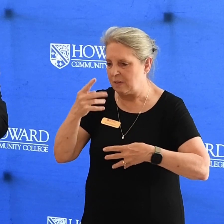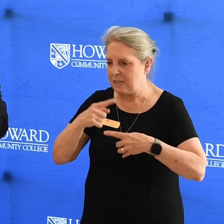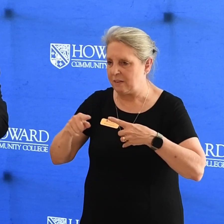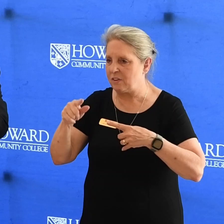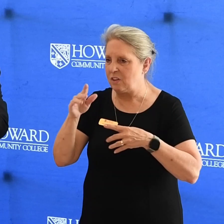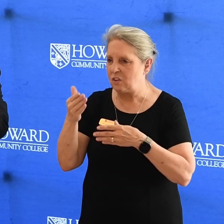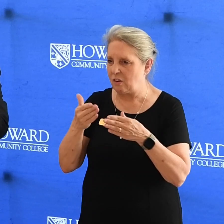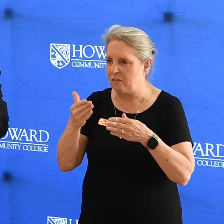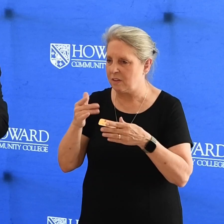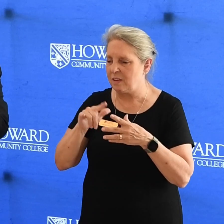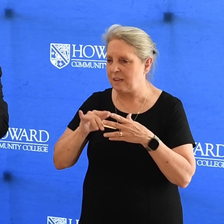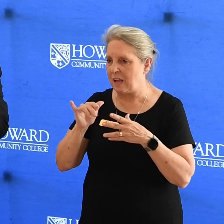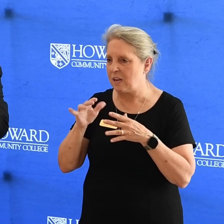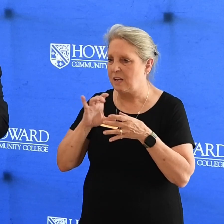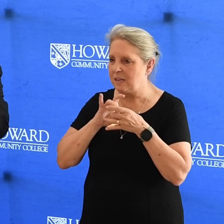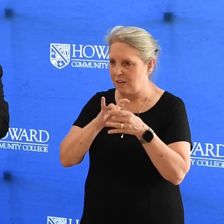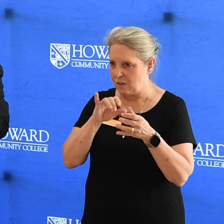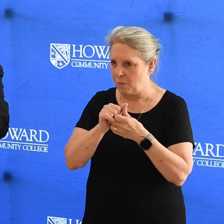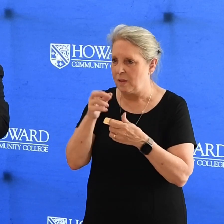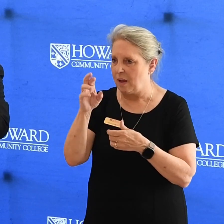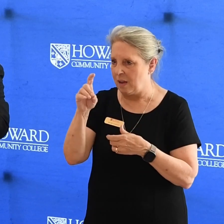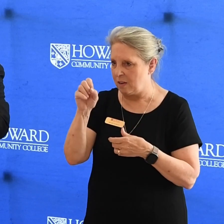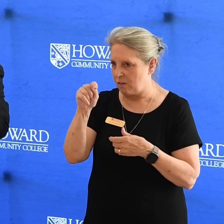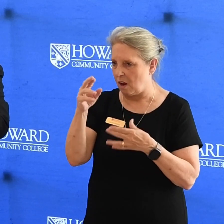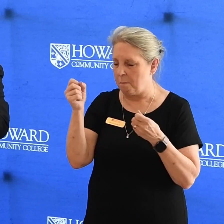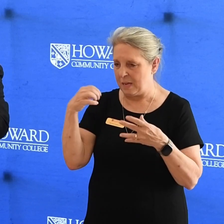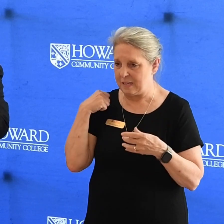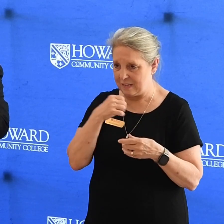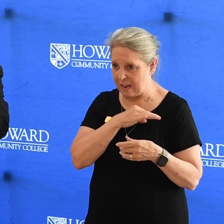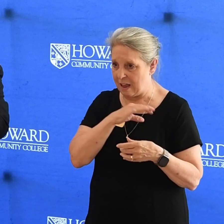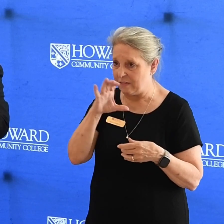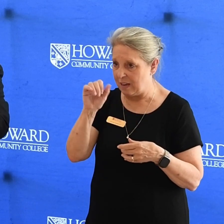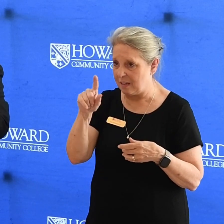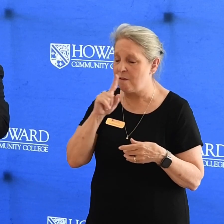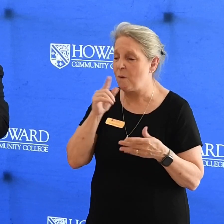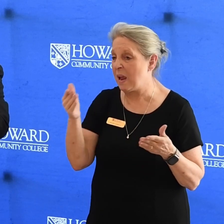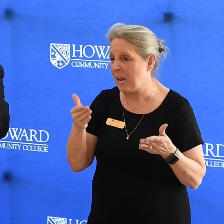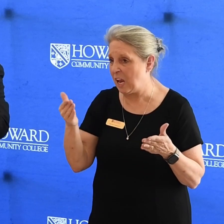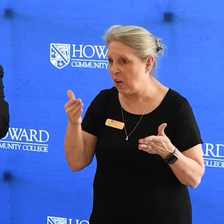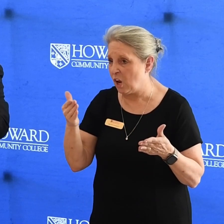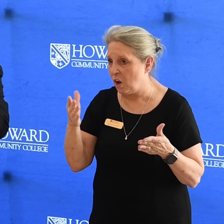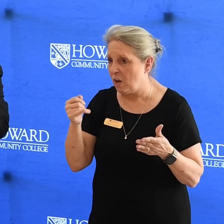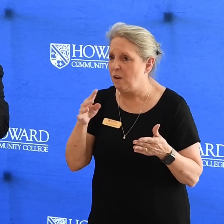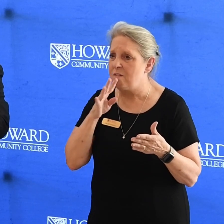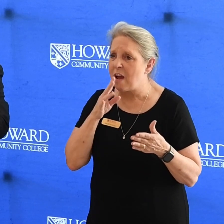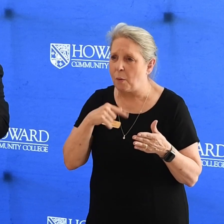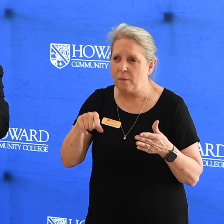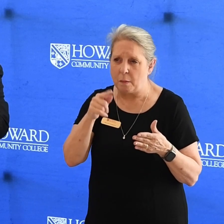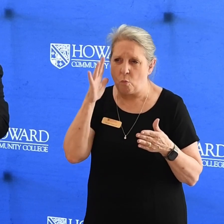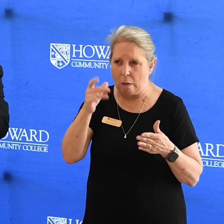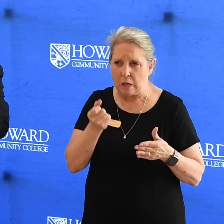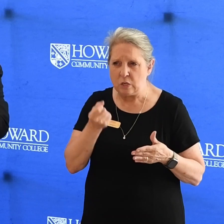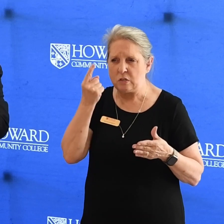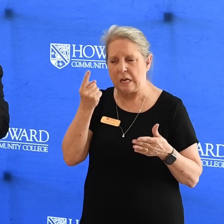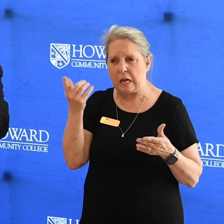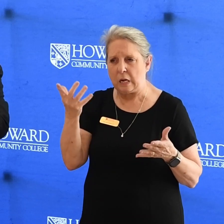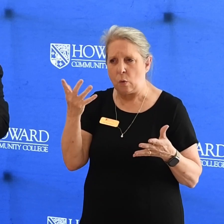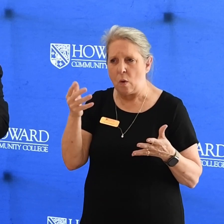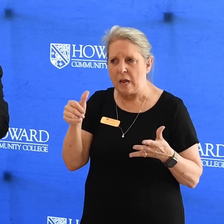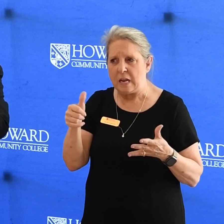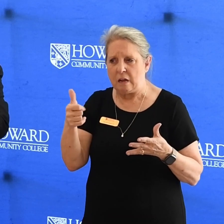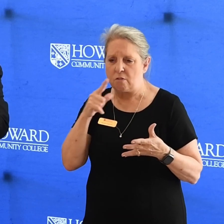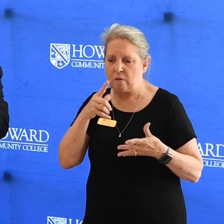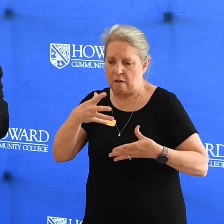services that come with Head Start. And I know there are many staff from CAC who are here and can talk to them and understand what else